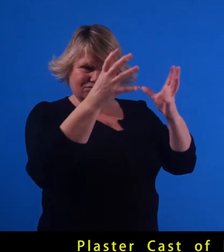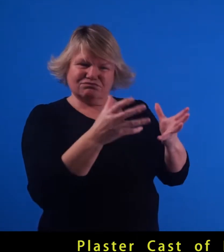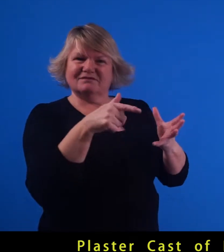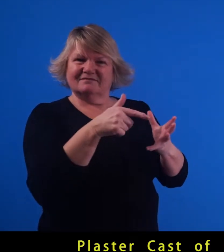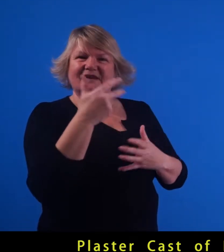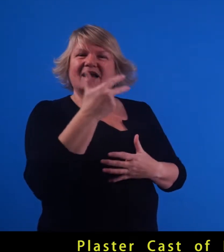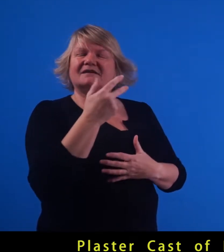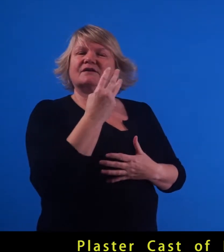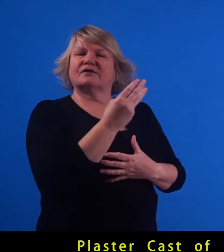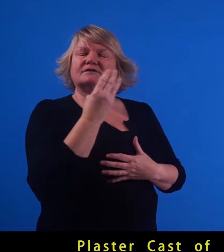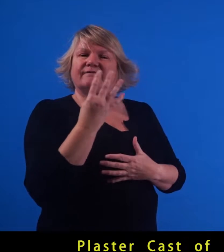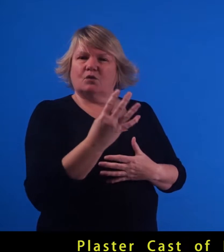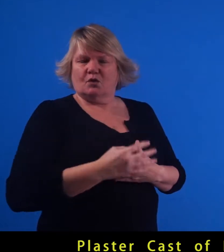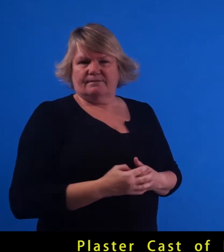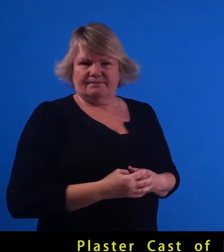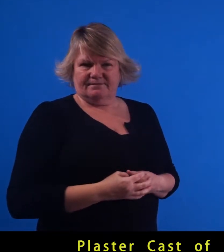1834.